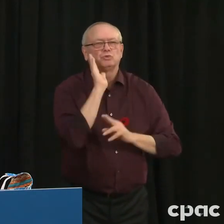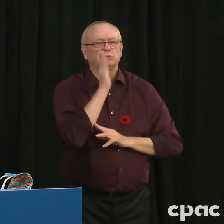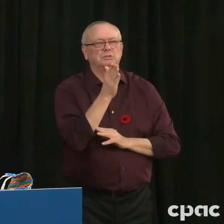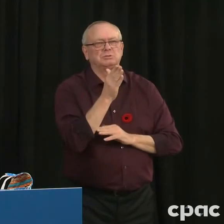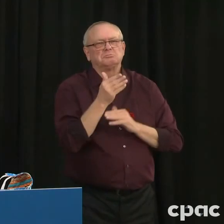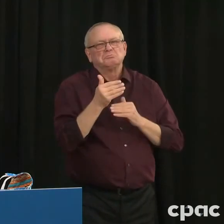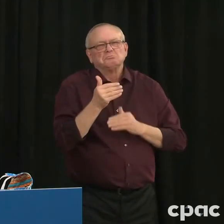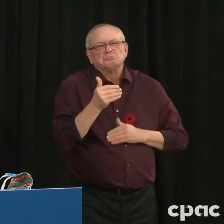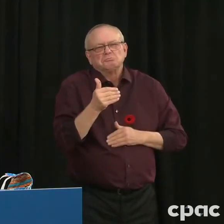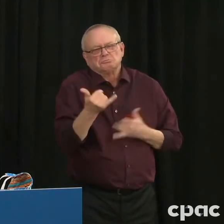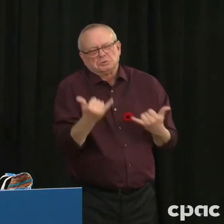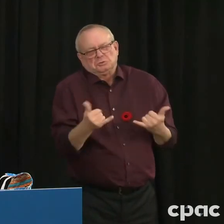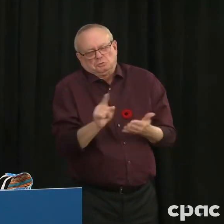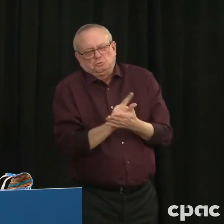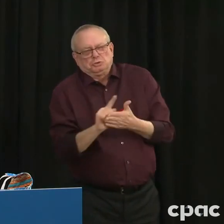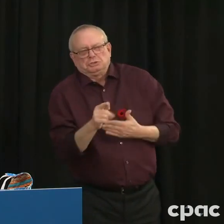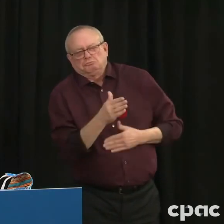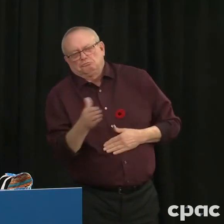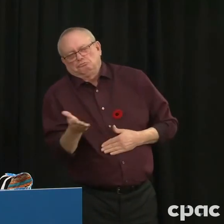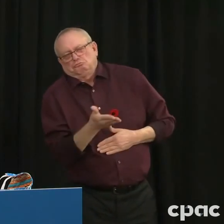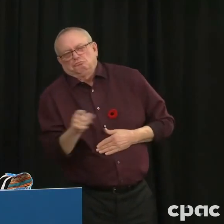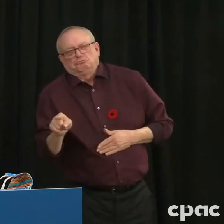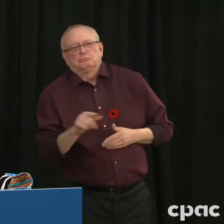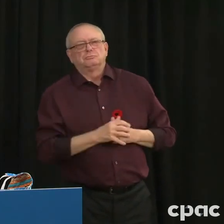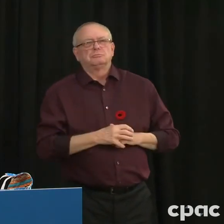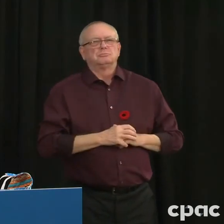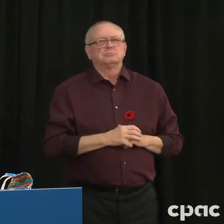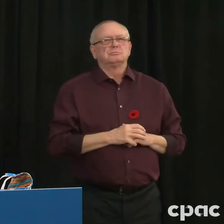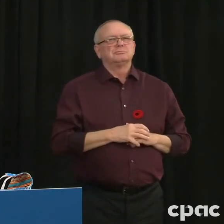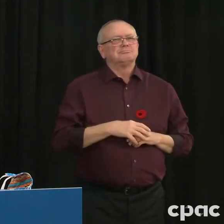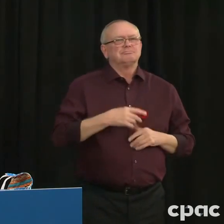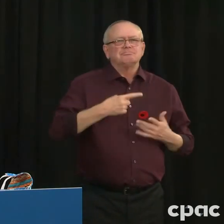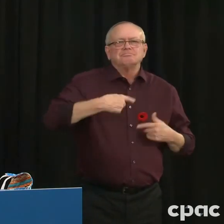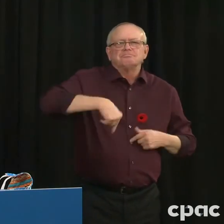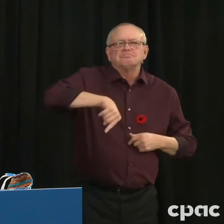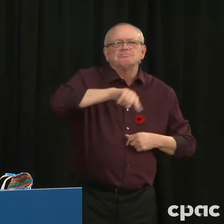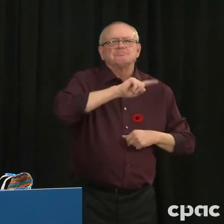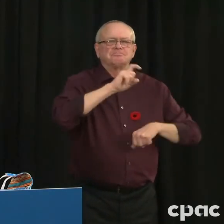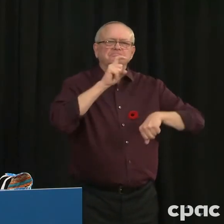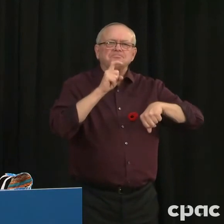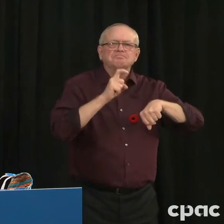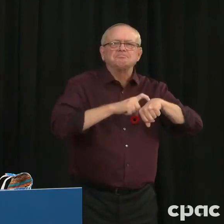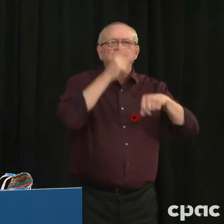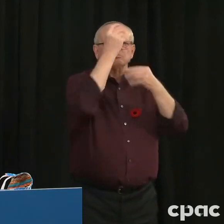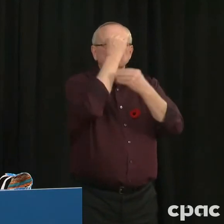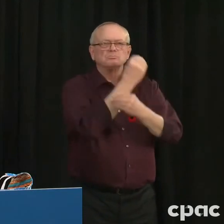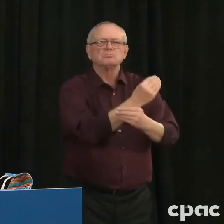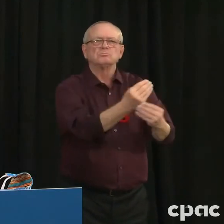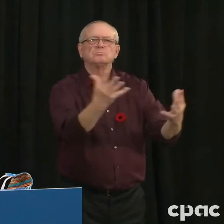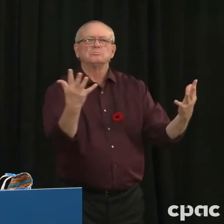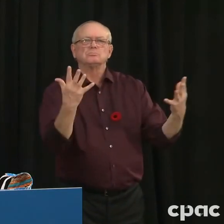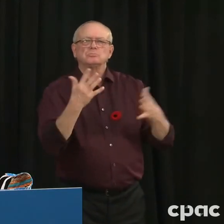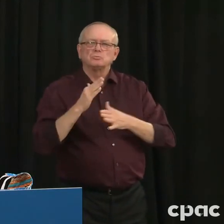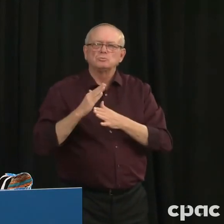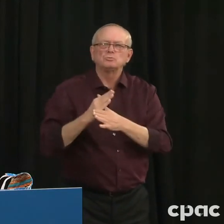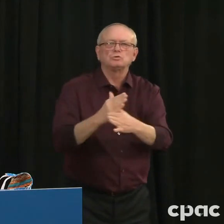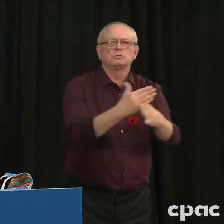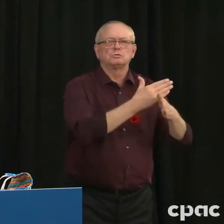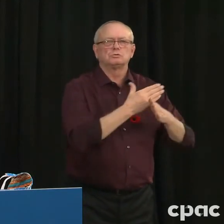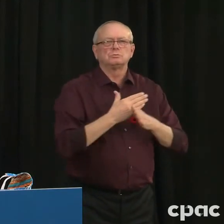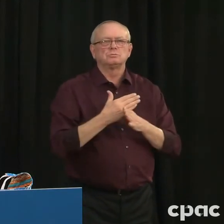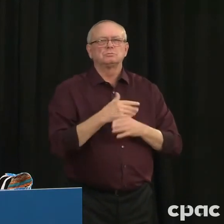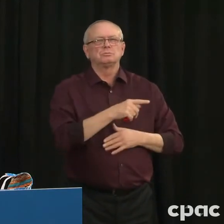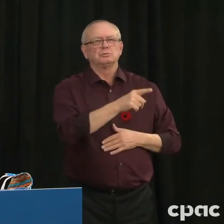and transparent as possible. I know that many people care about this information, and I thank you for your patience during these last few